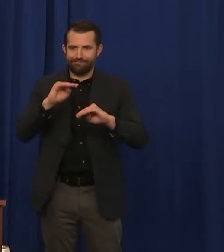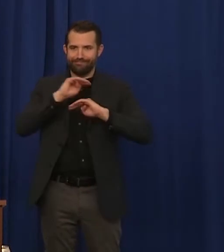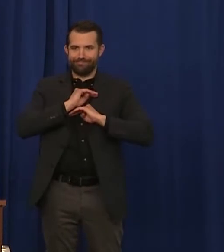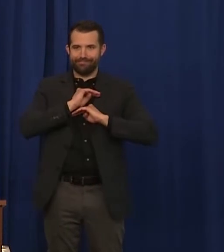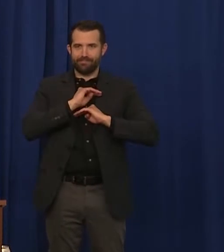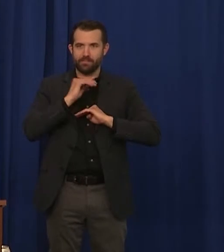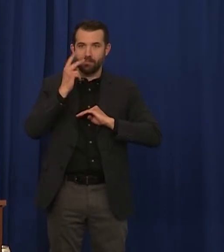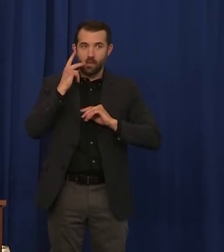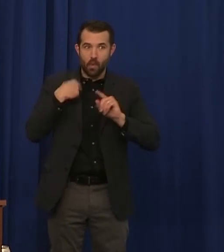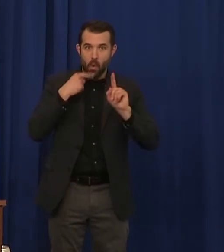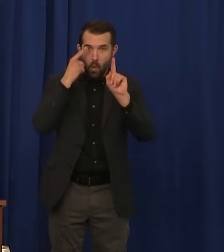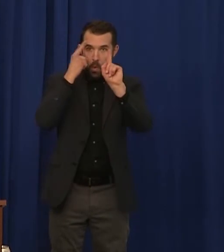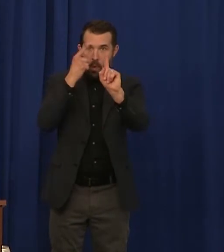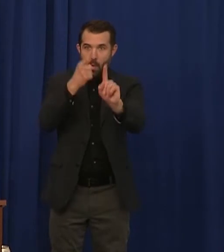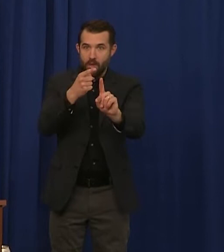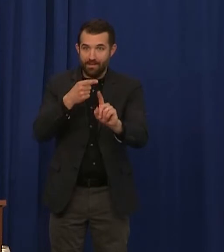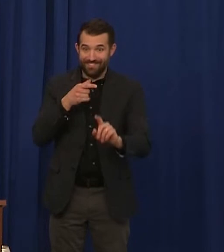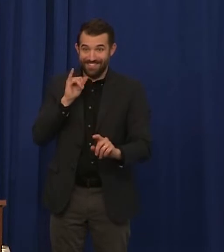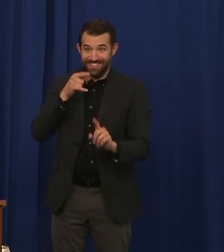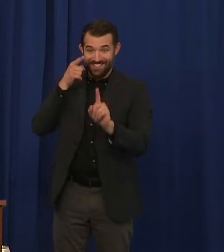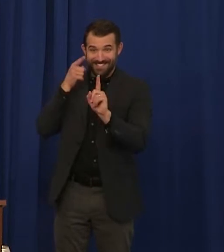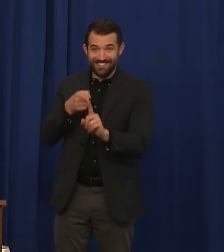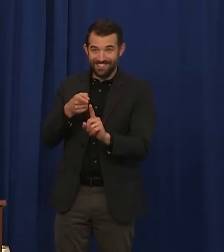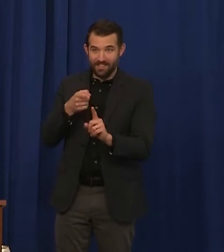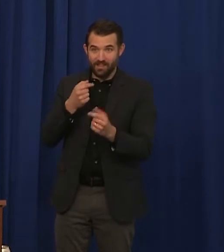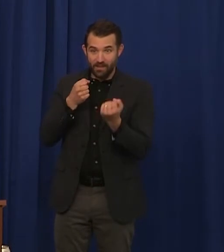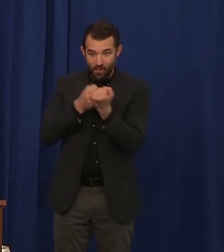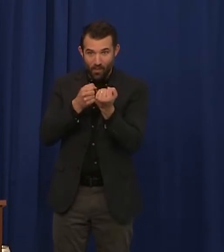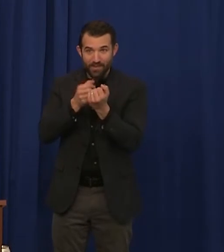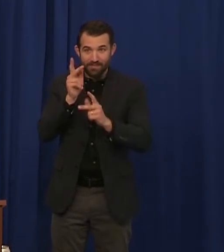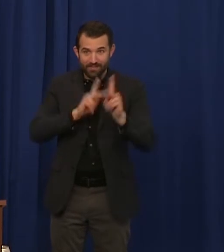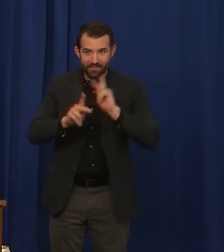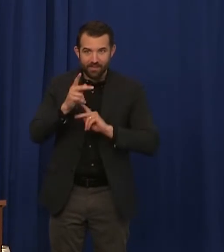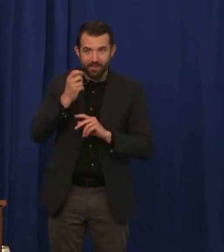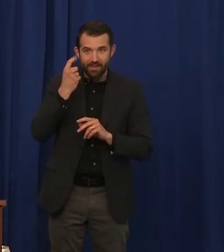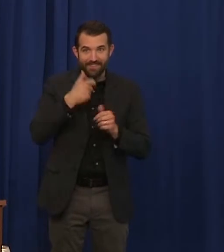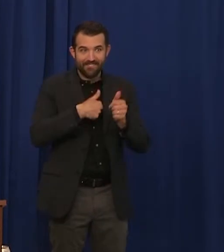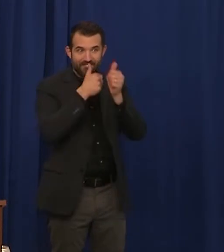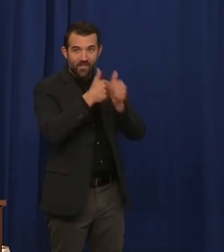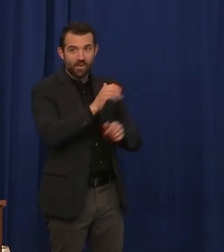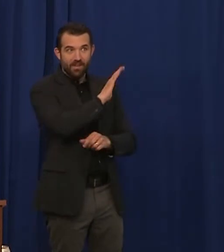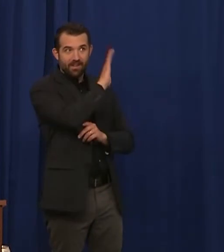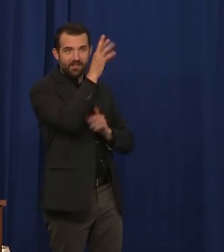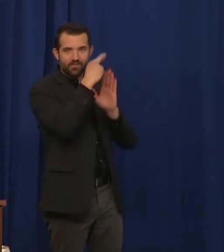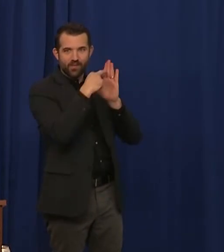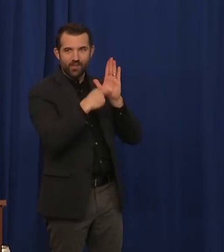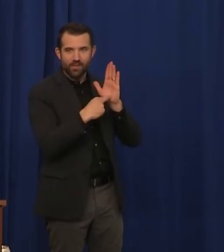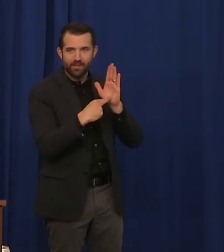goals and get benefits out as quickly and as accurately as possible.